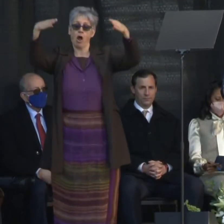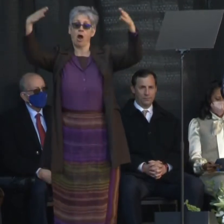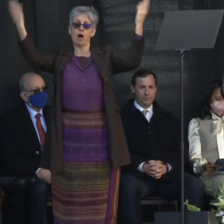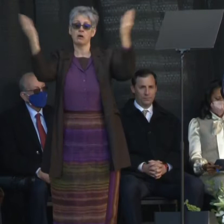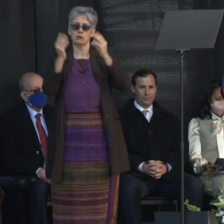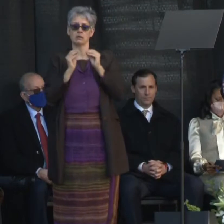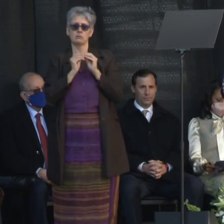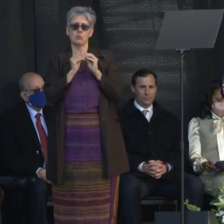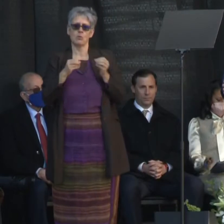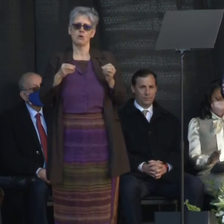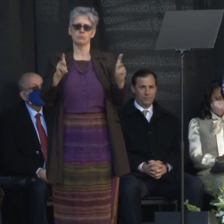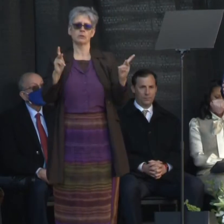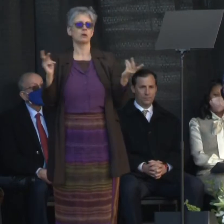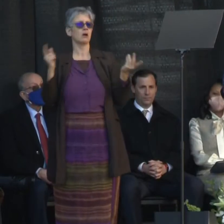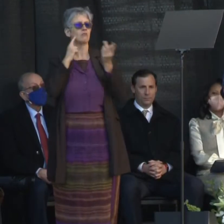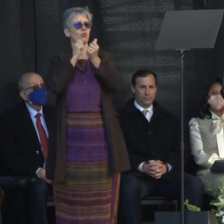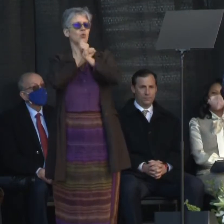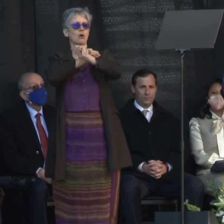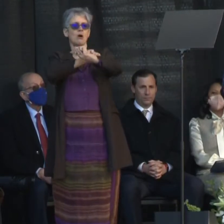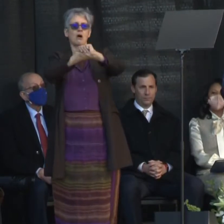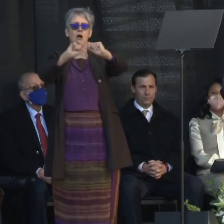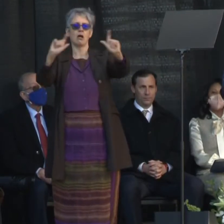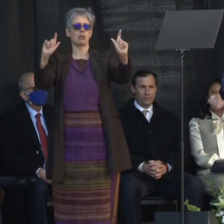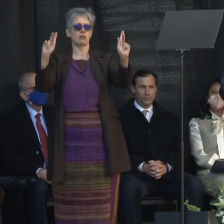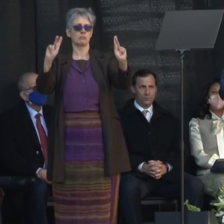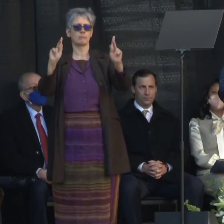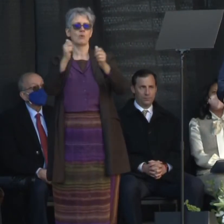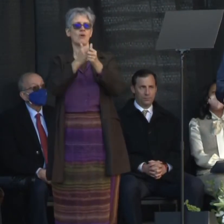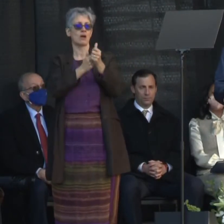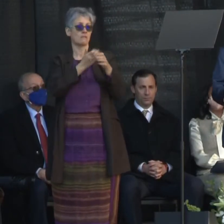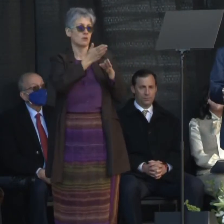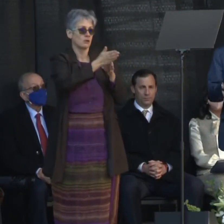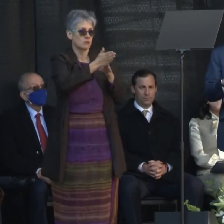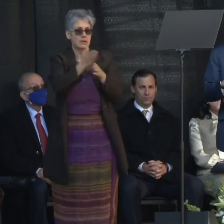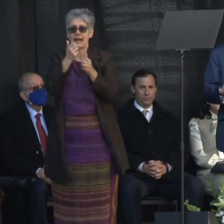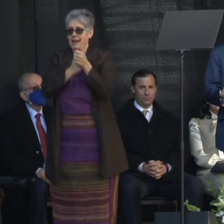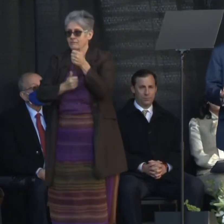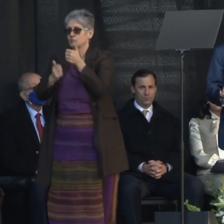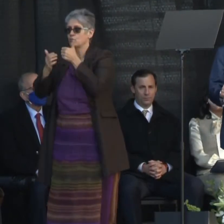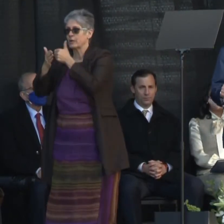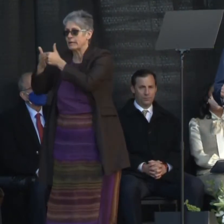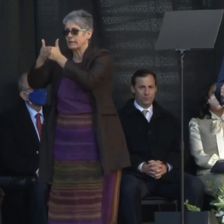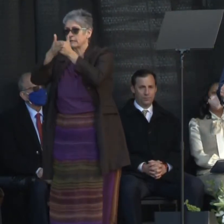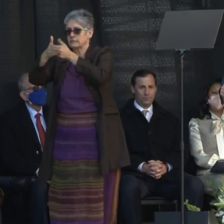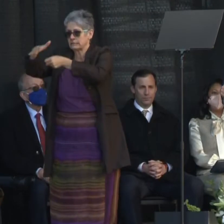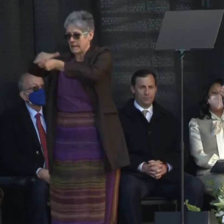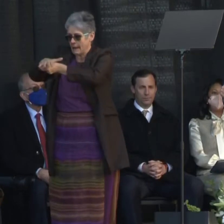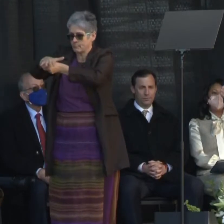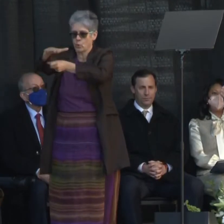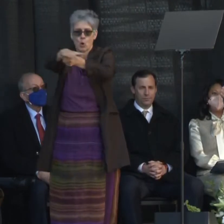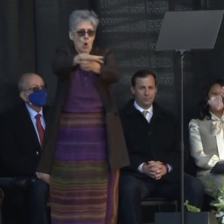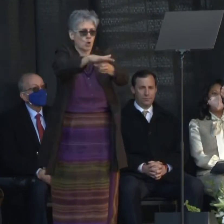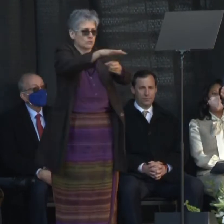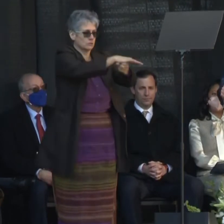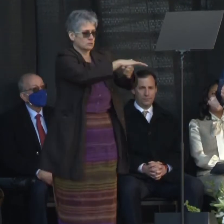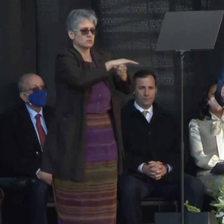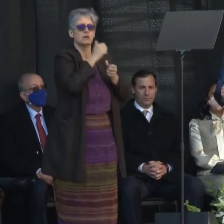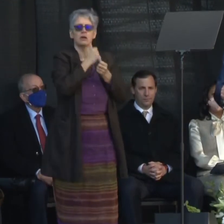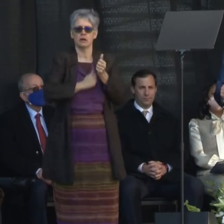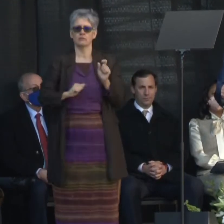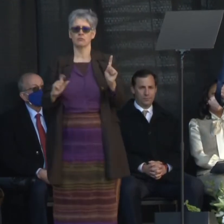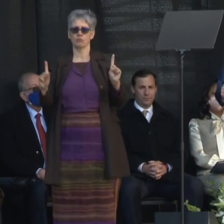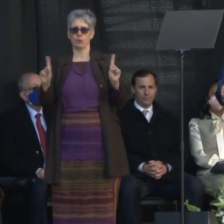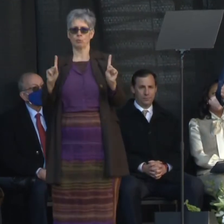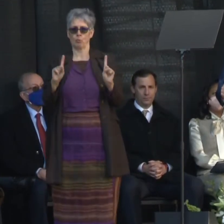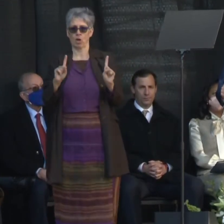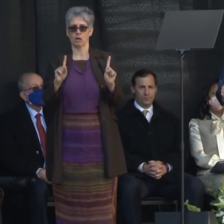where opportunities are for every person in every corridor, in every neighborhood that can happen. In Columbia,